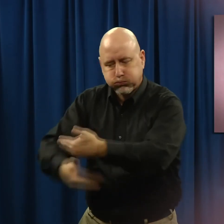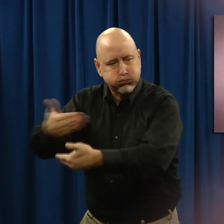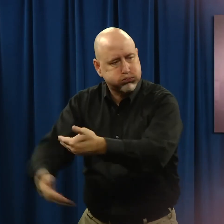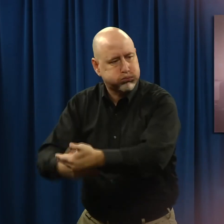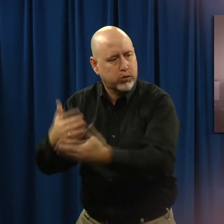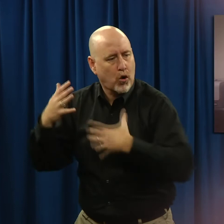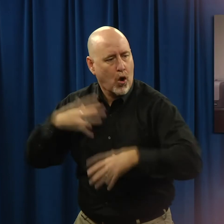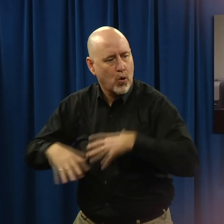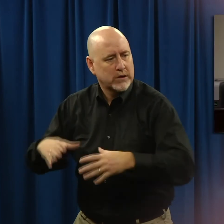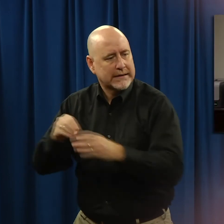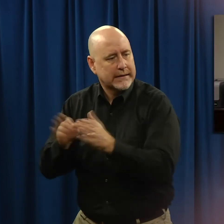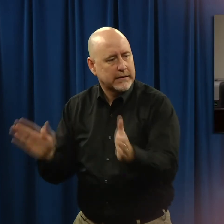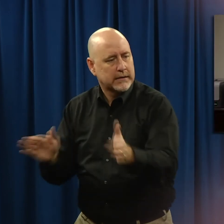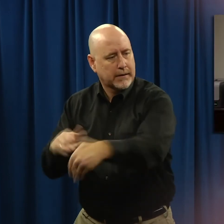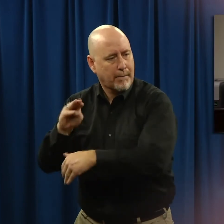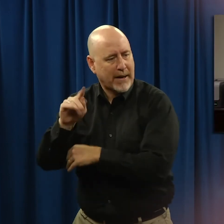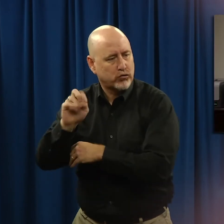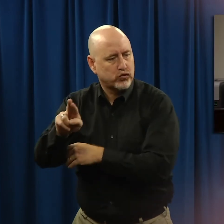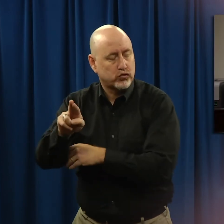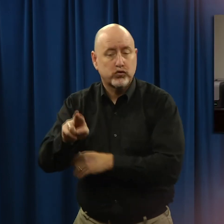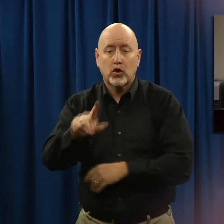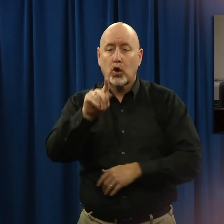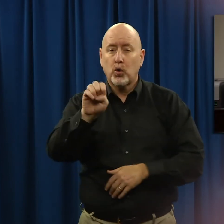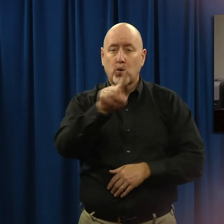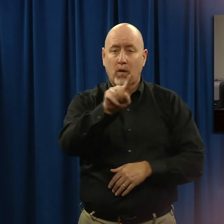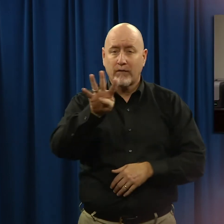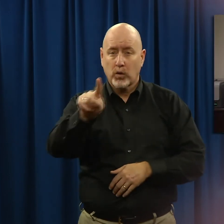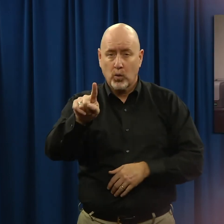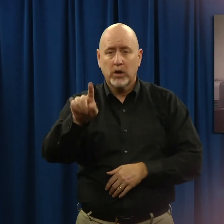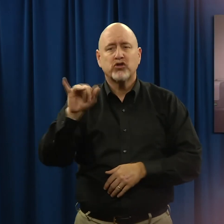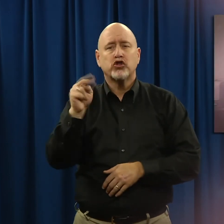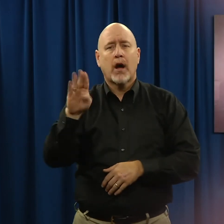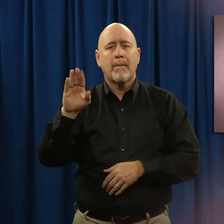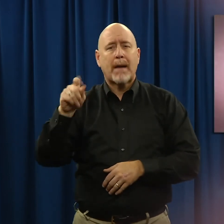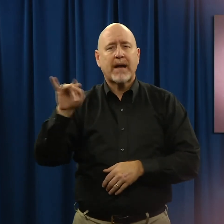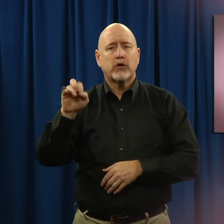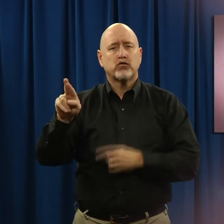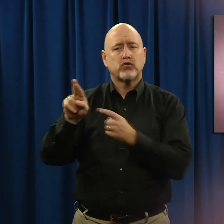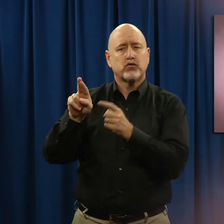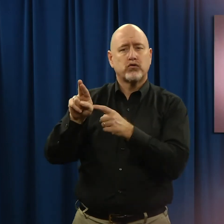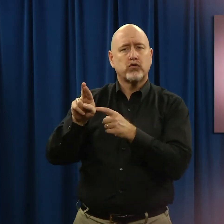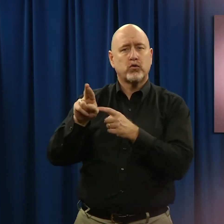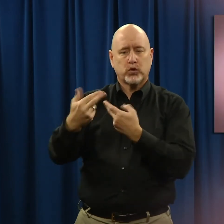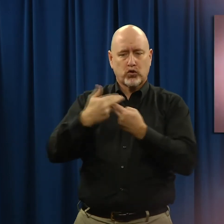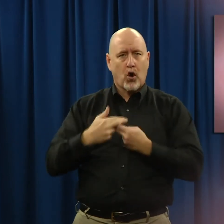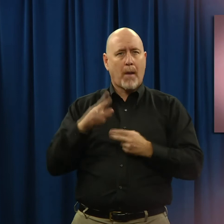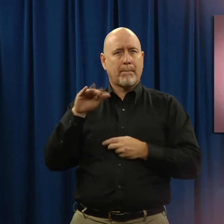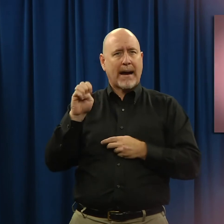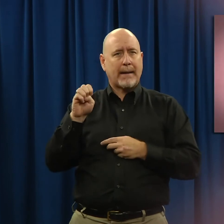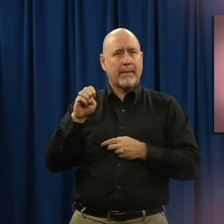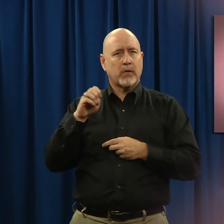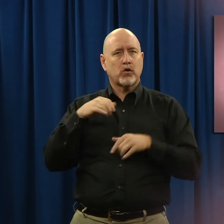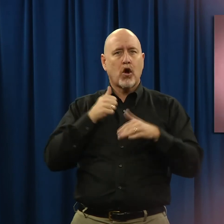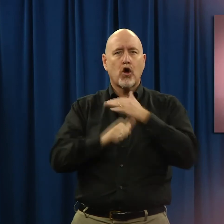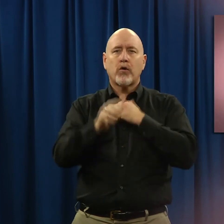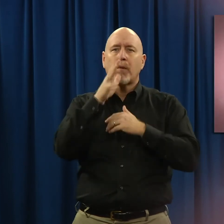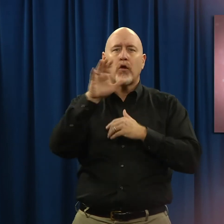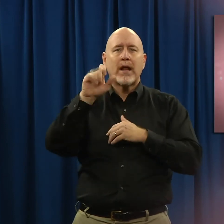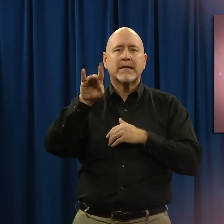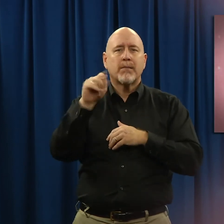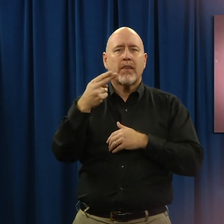manger." In Luke 1:41, John the Baptizer was referred to as a babe while he was still in his mother's